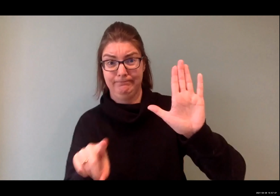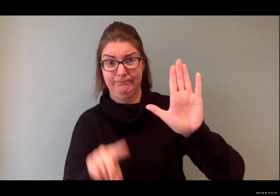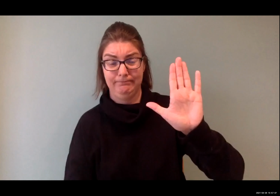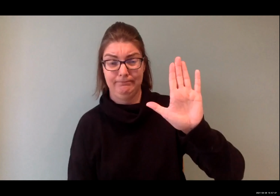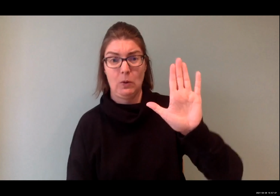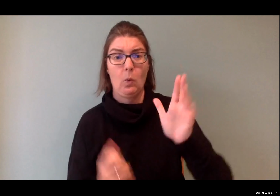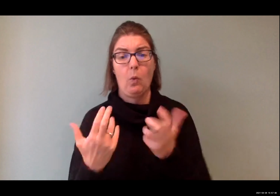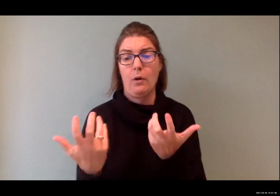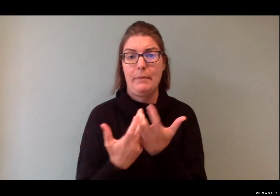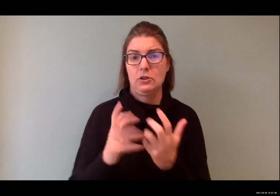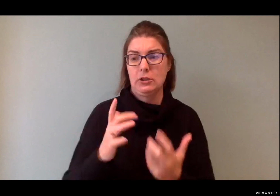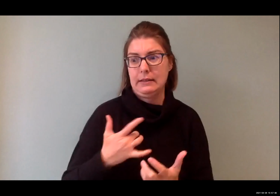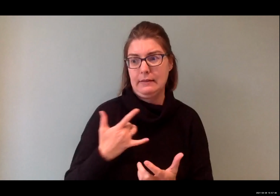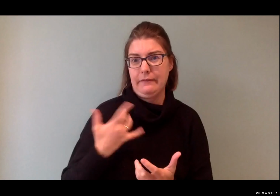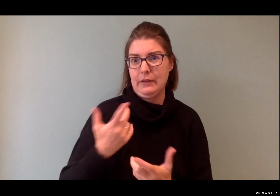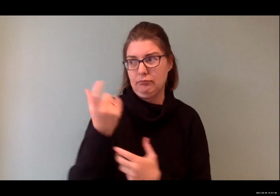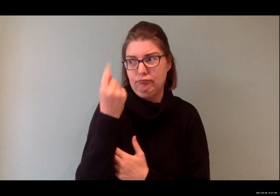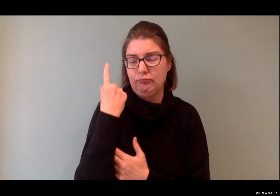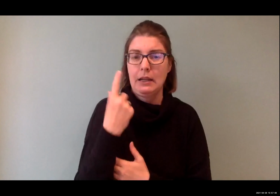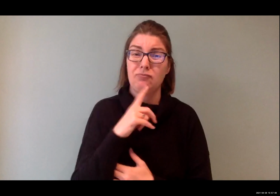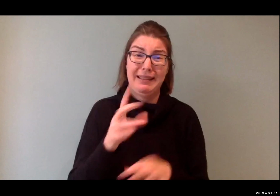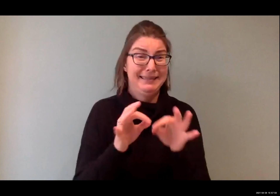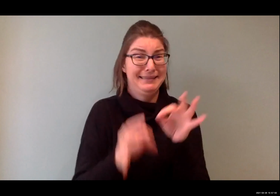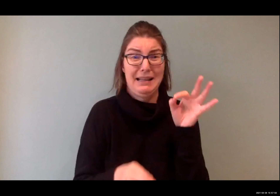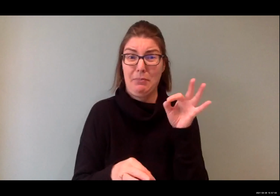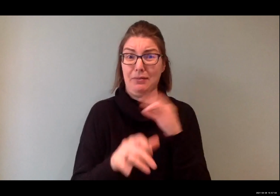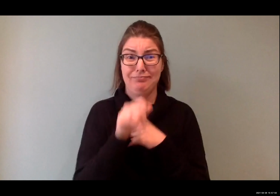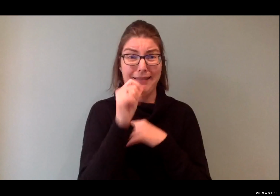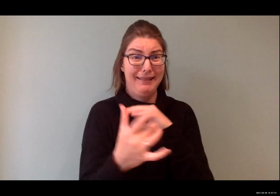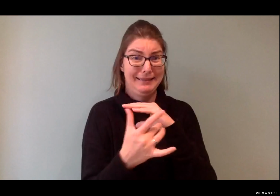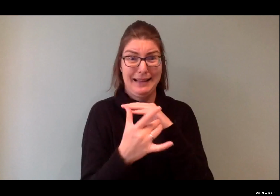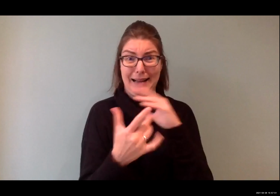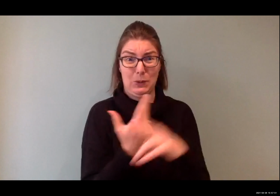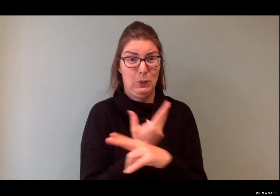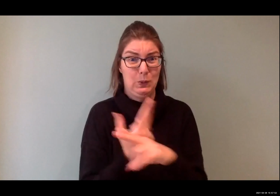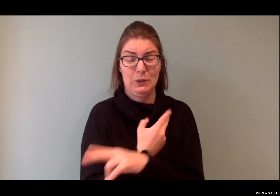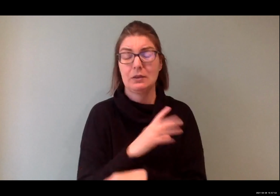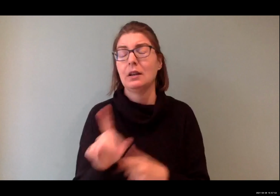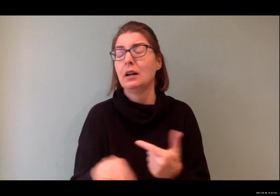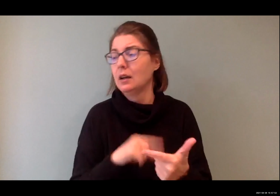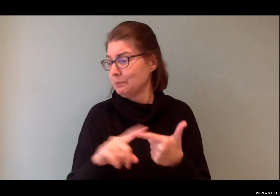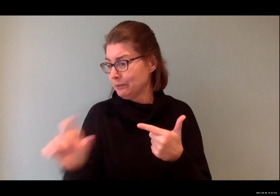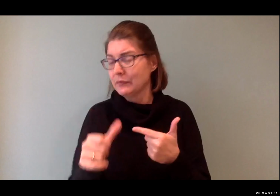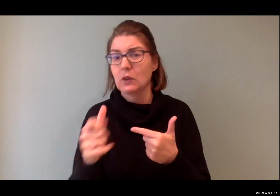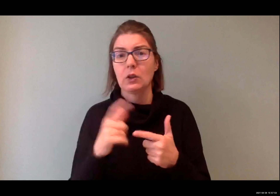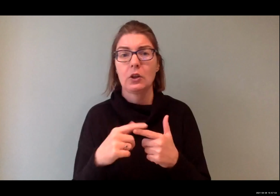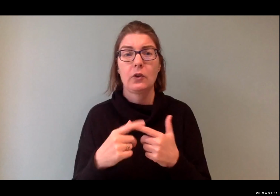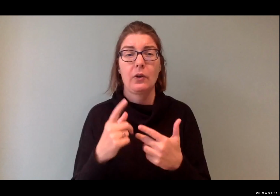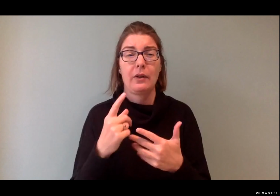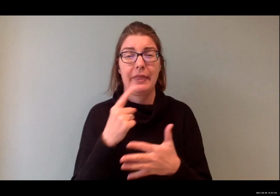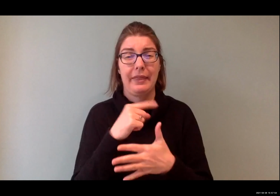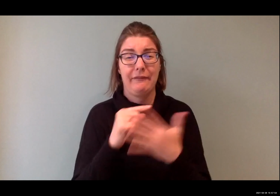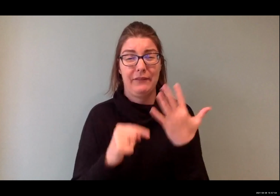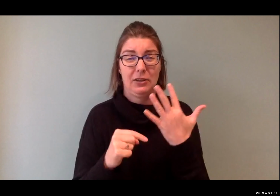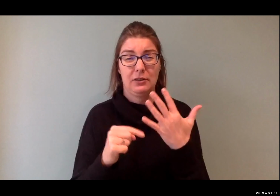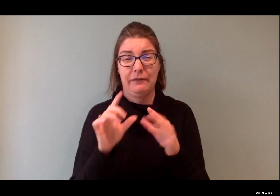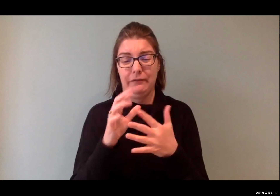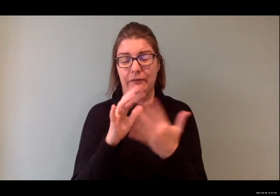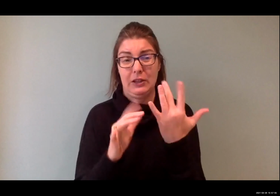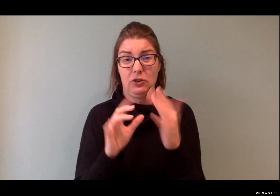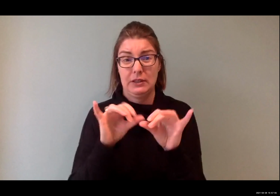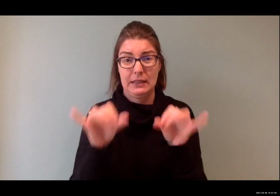level of understanding. So that's a super simple, non-tech way. Additionally, you can do the finger system of like, okay, I want